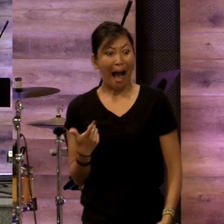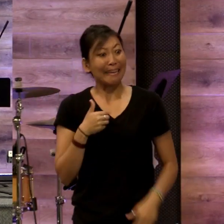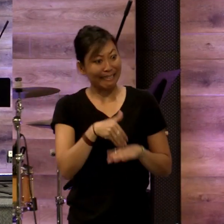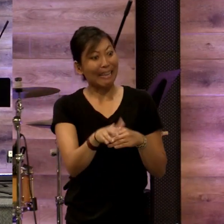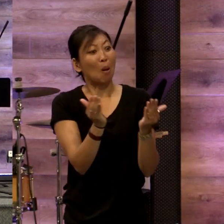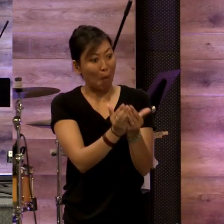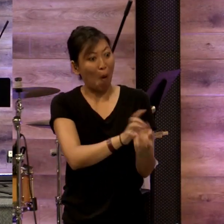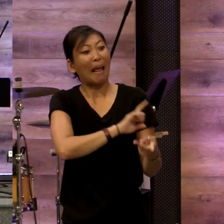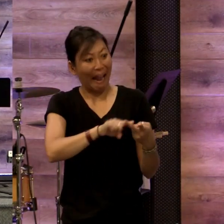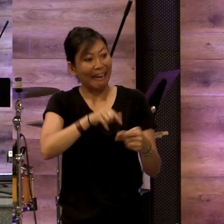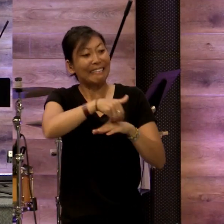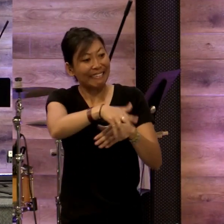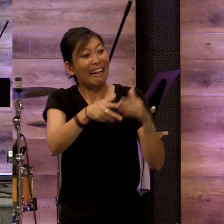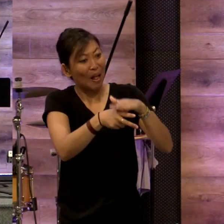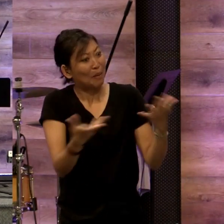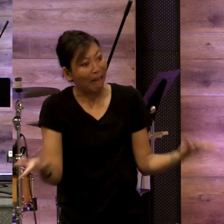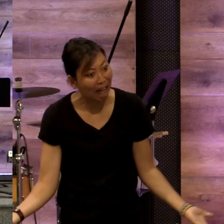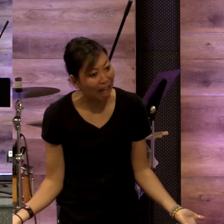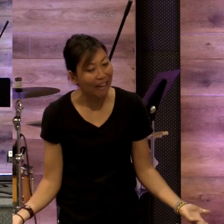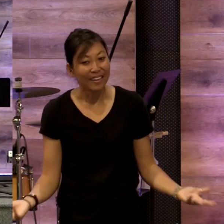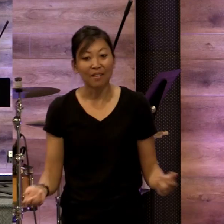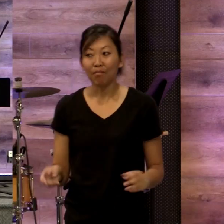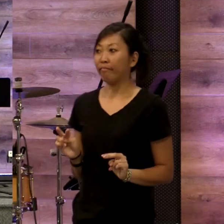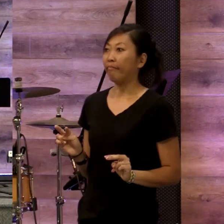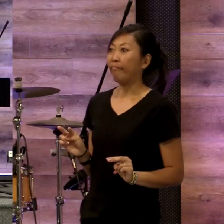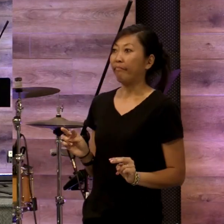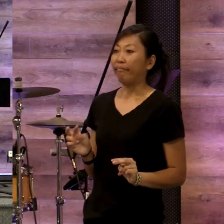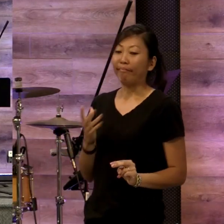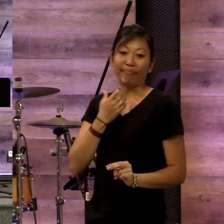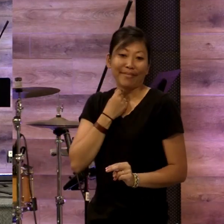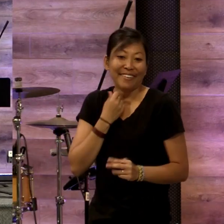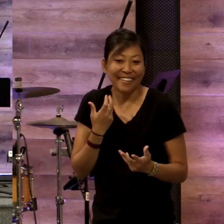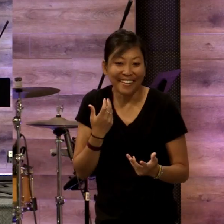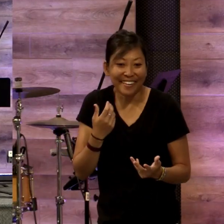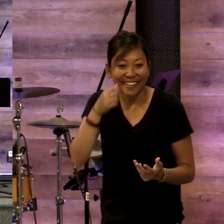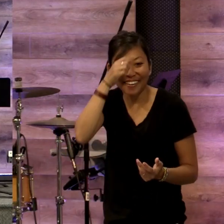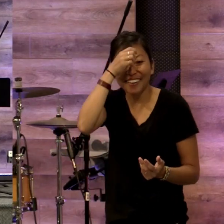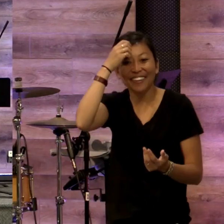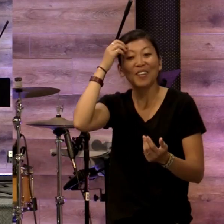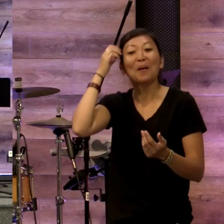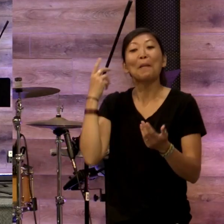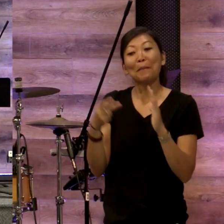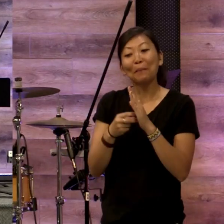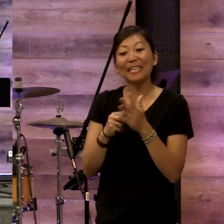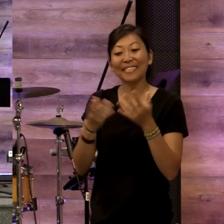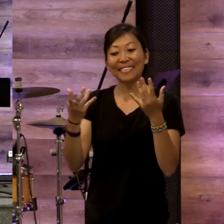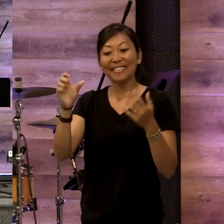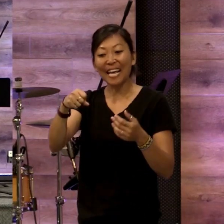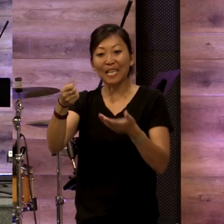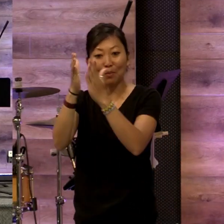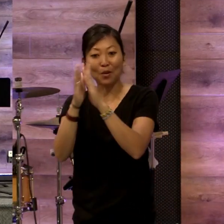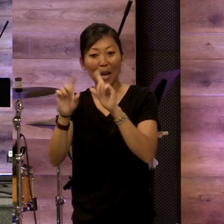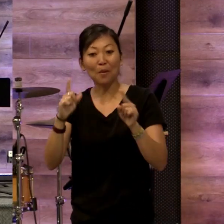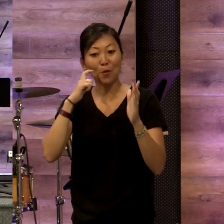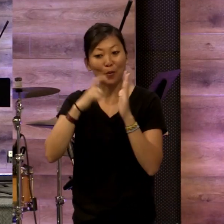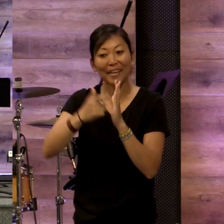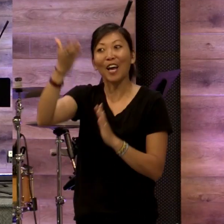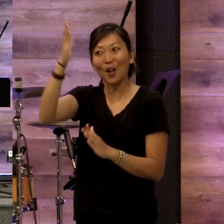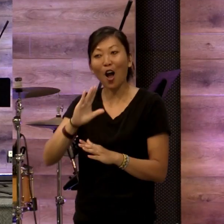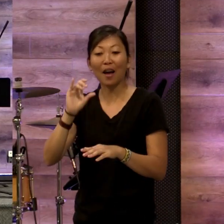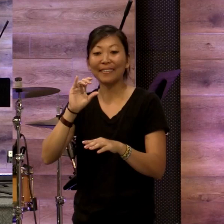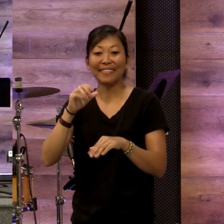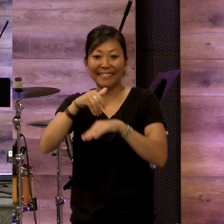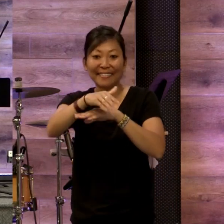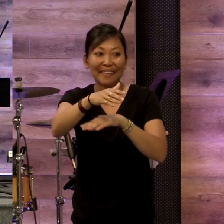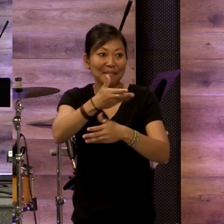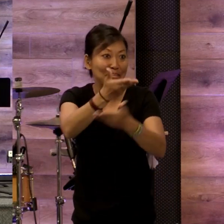that, some of us would be like, he sent you Saul. I mean, you could have gotten a few more years. And yet it was different, because it was raising your